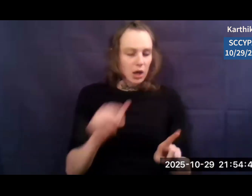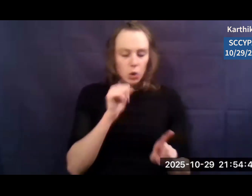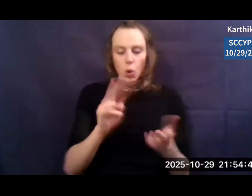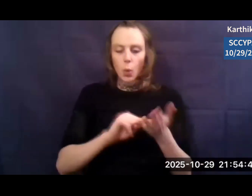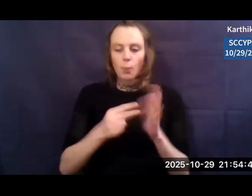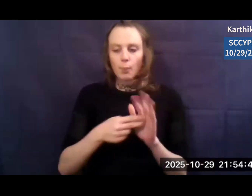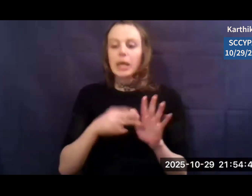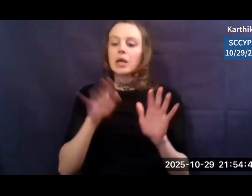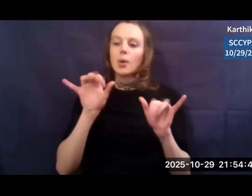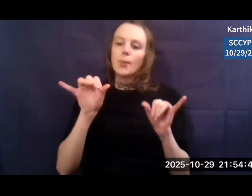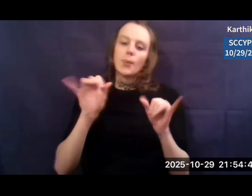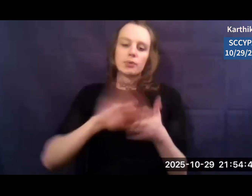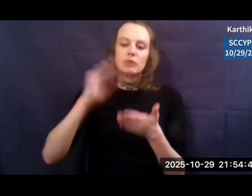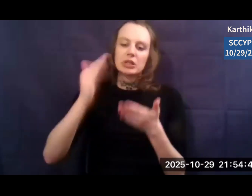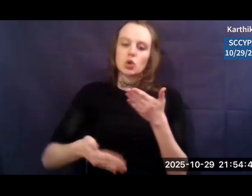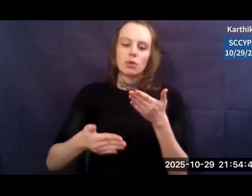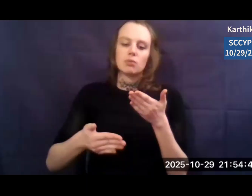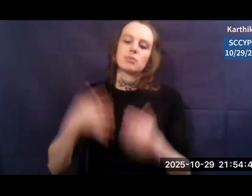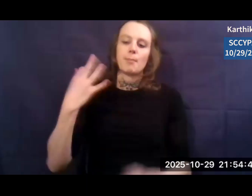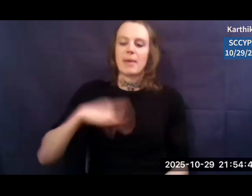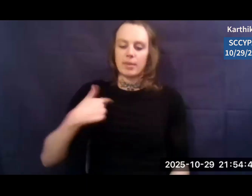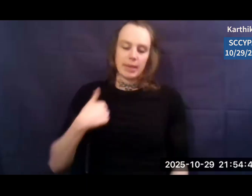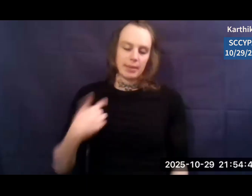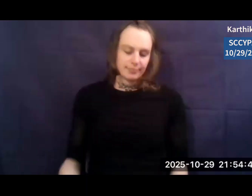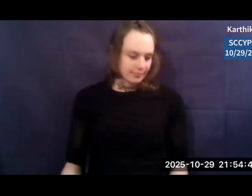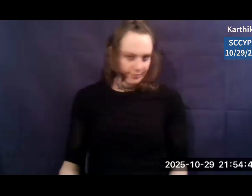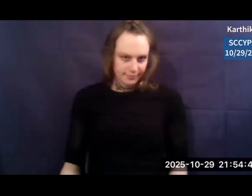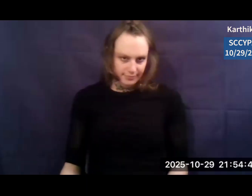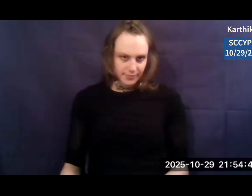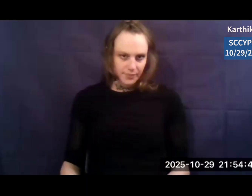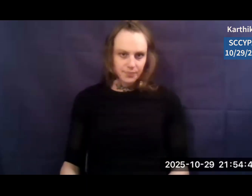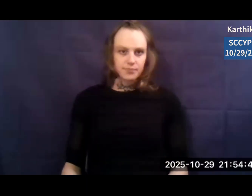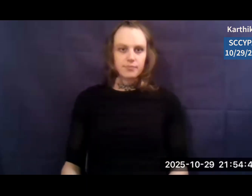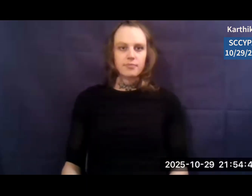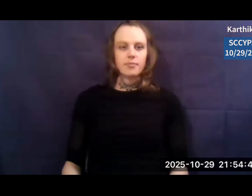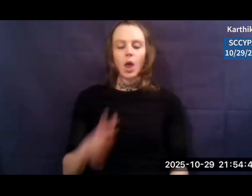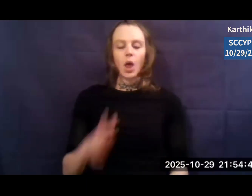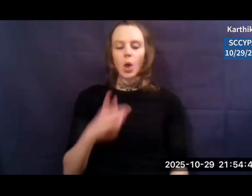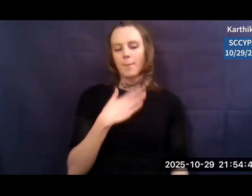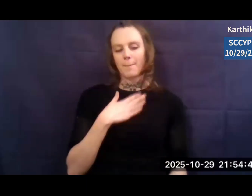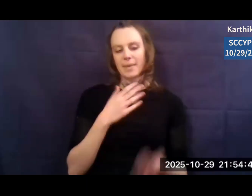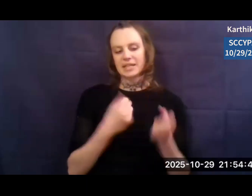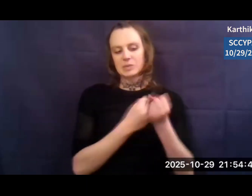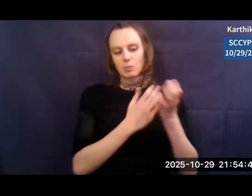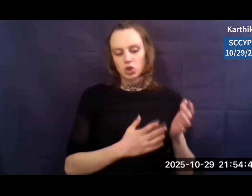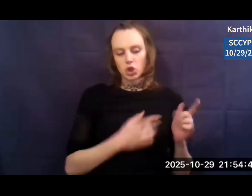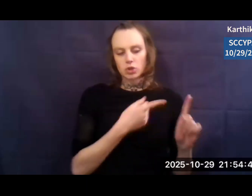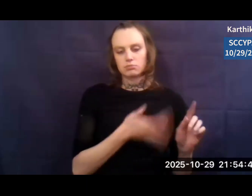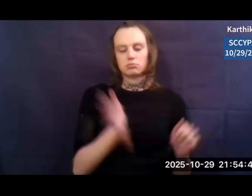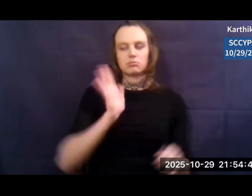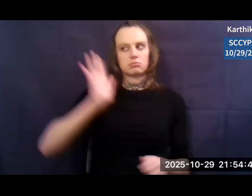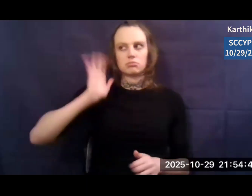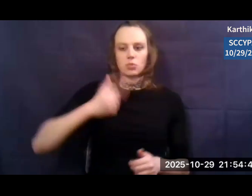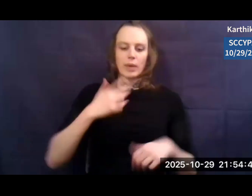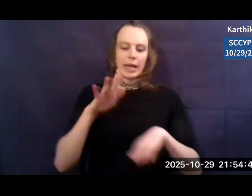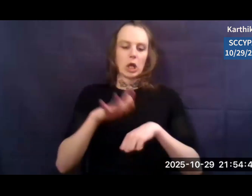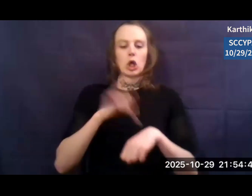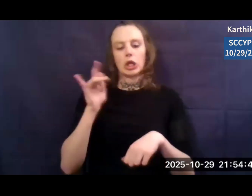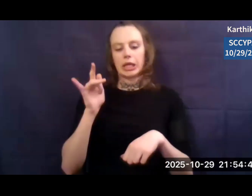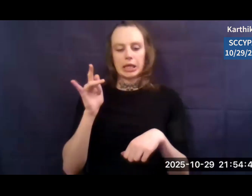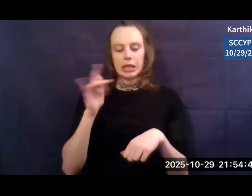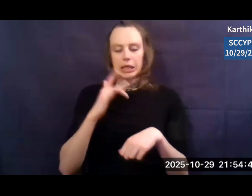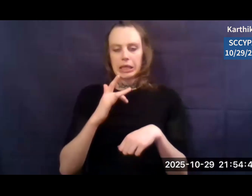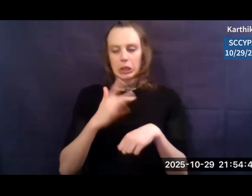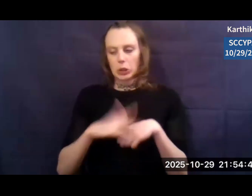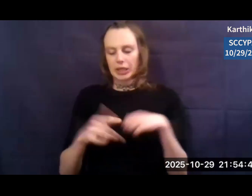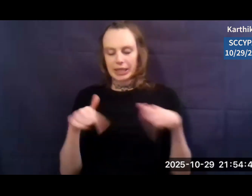way. Um, you know, One of my sponsors, especially when I was early in the program, used to say like you